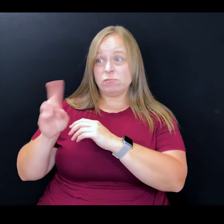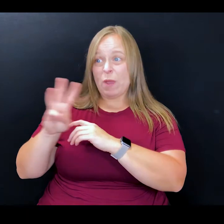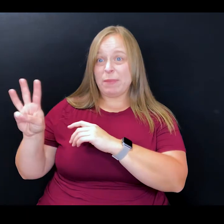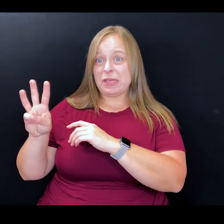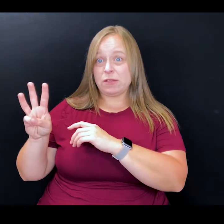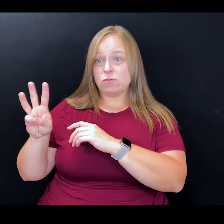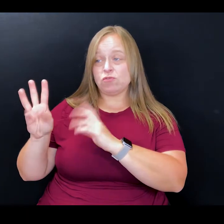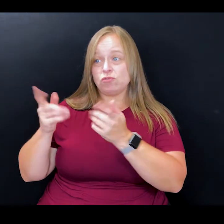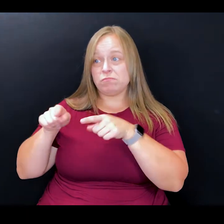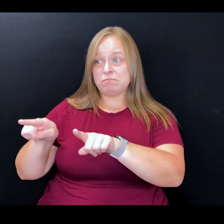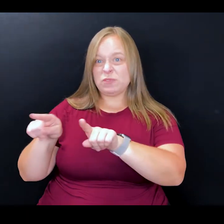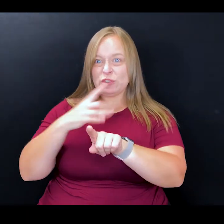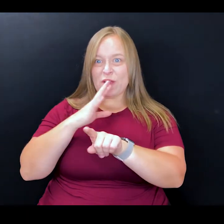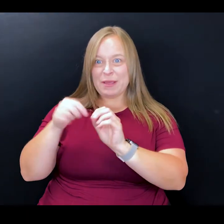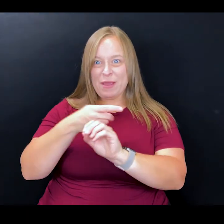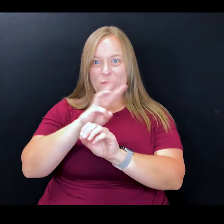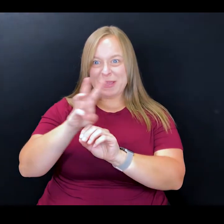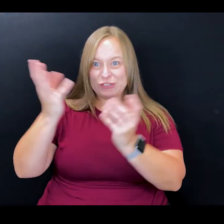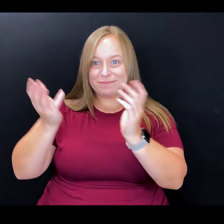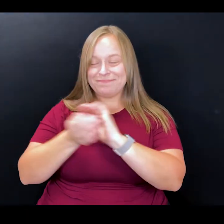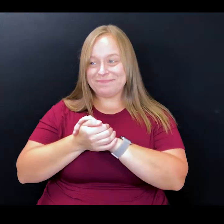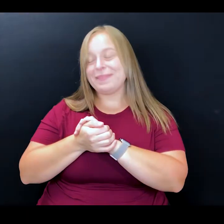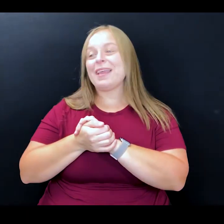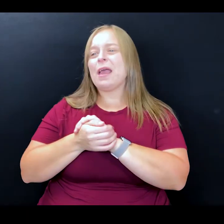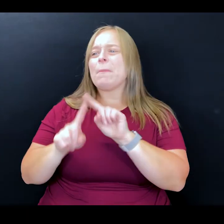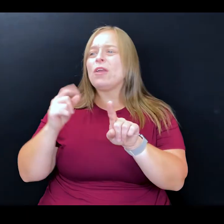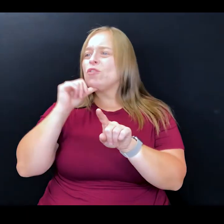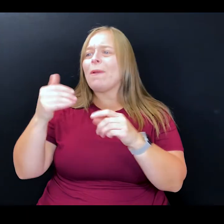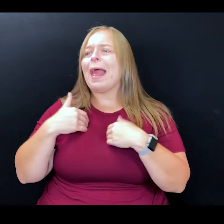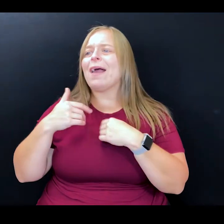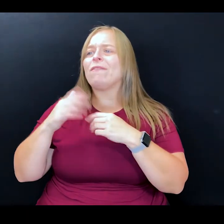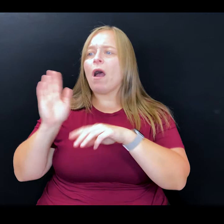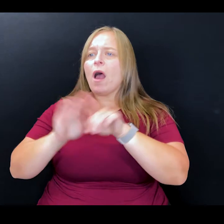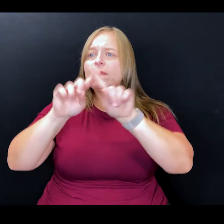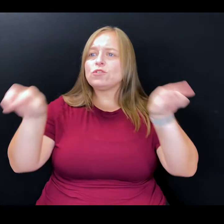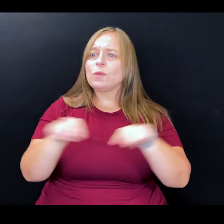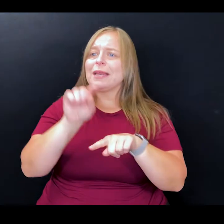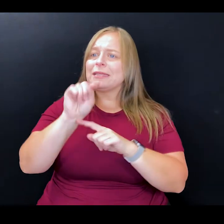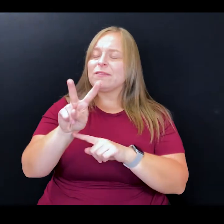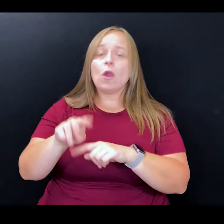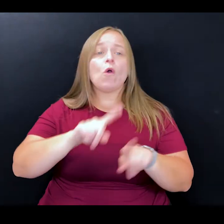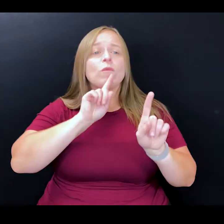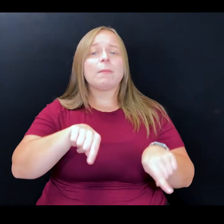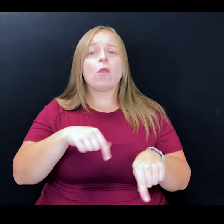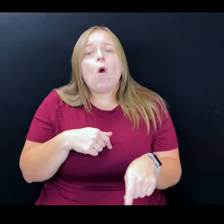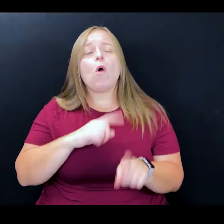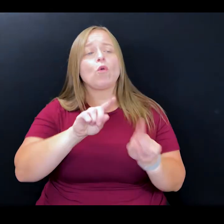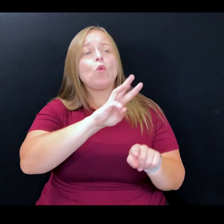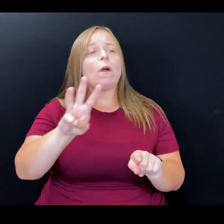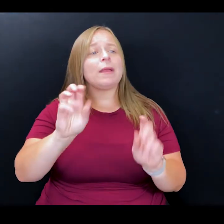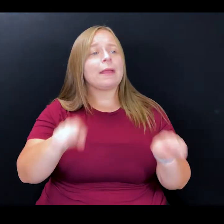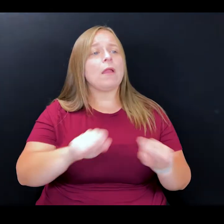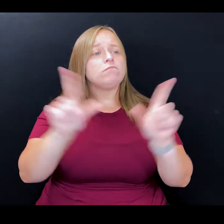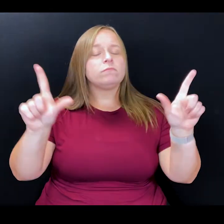page, which falls in line with what you were talking about, but you don't have it on screen. And the response was, well, people can just